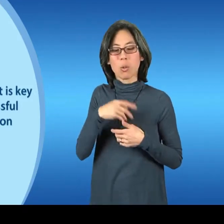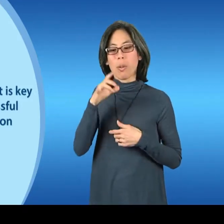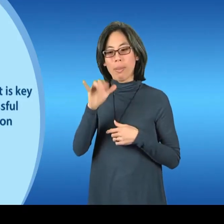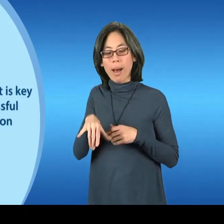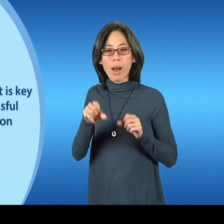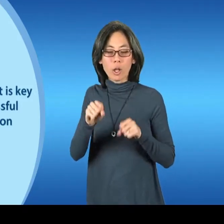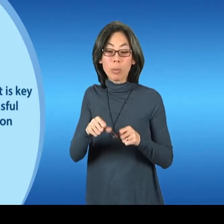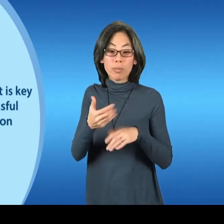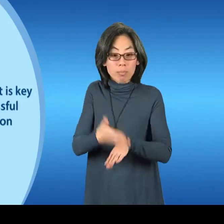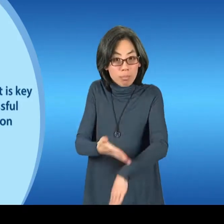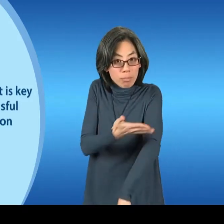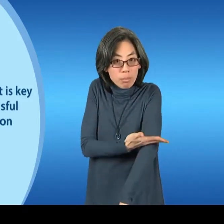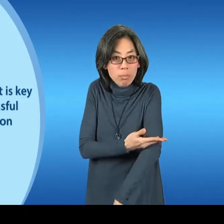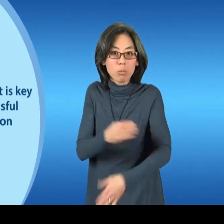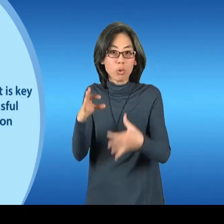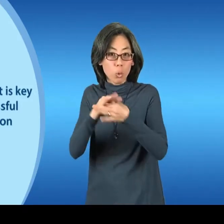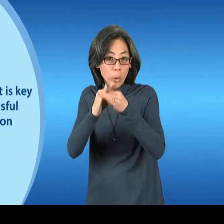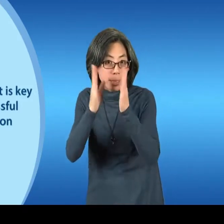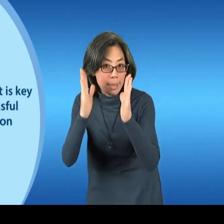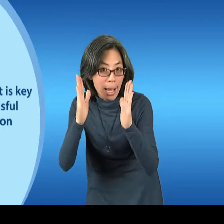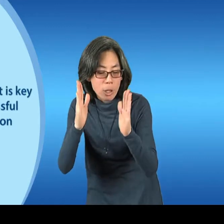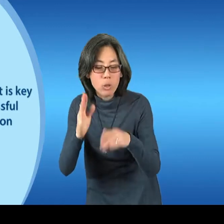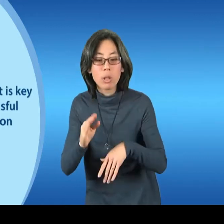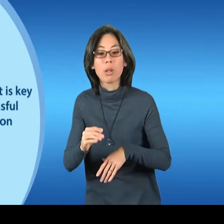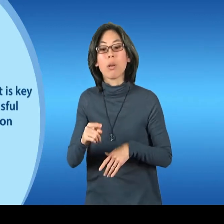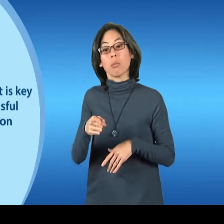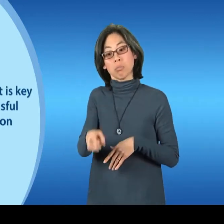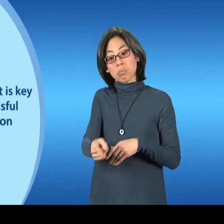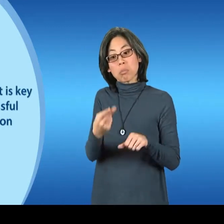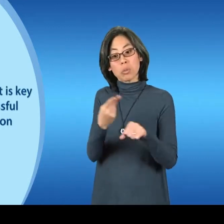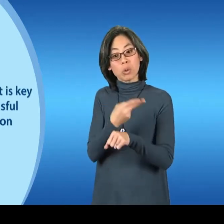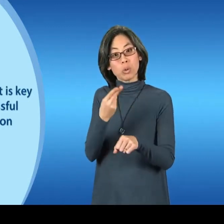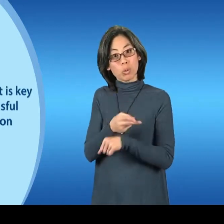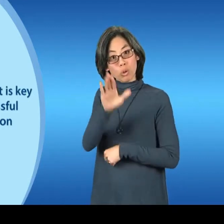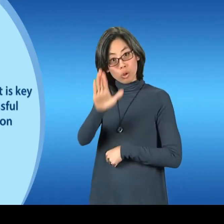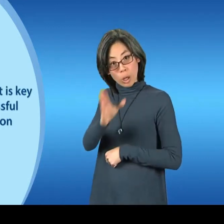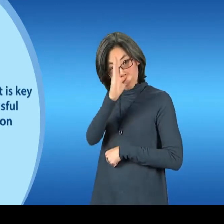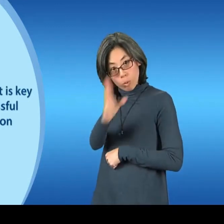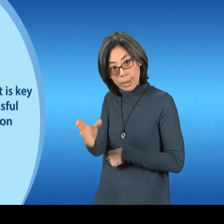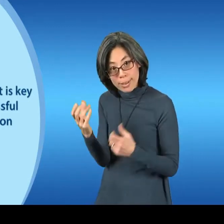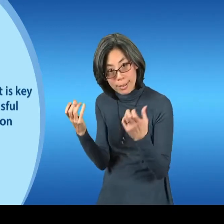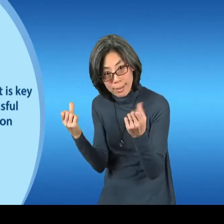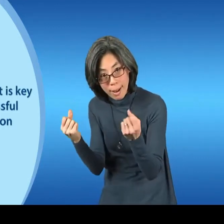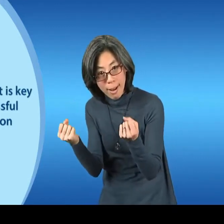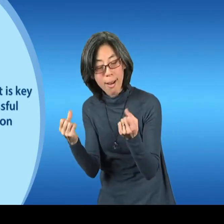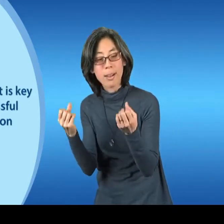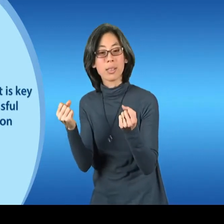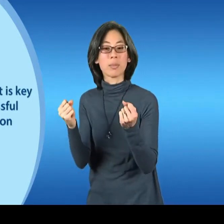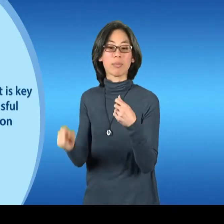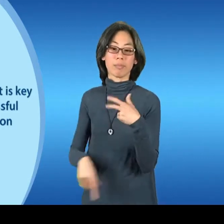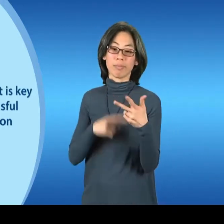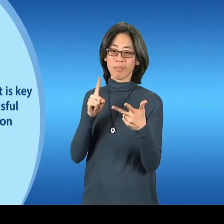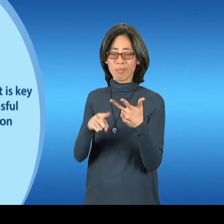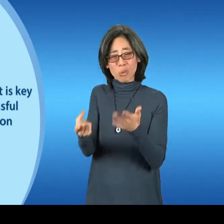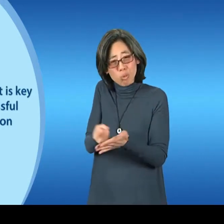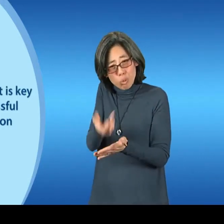So we can do that by improving joint attention, by using child-directed signing, by including the child in